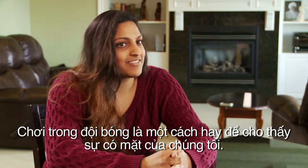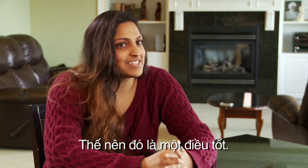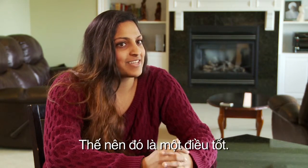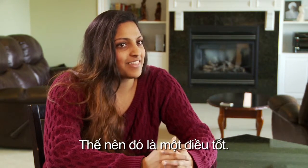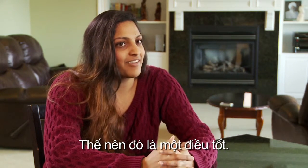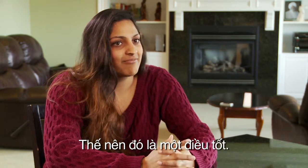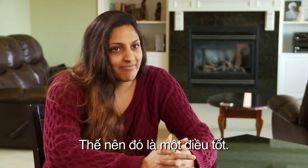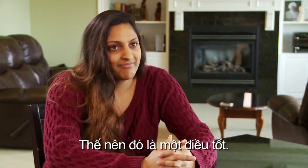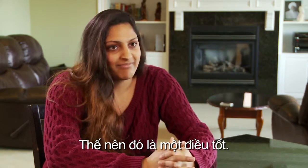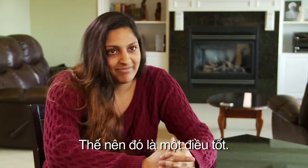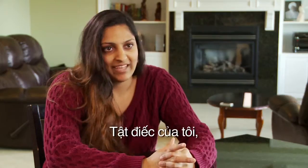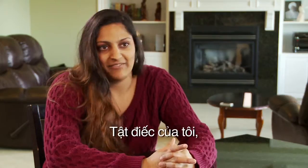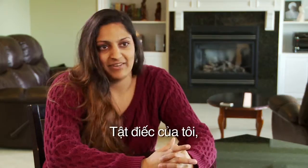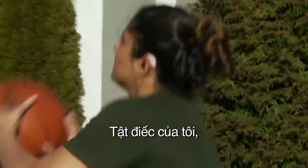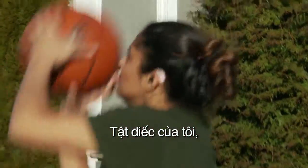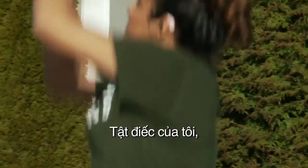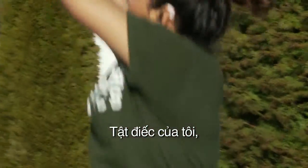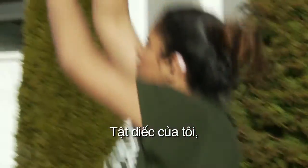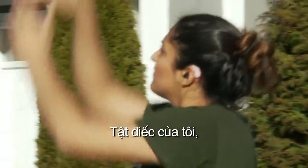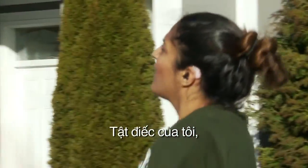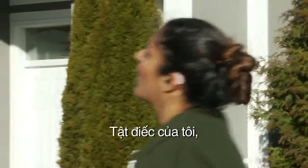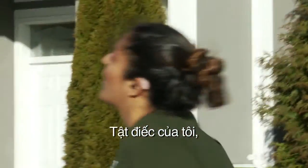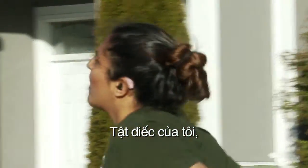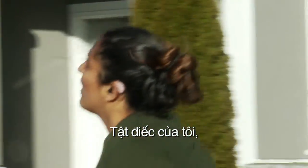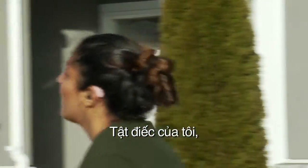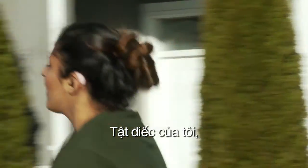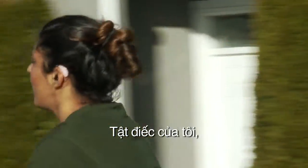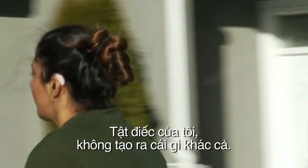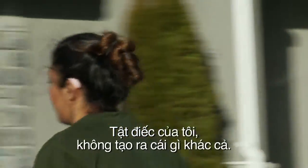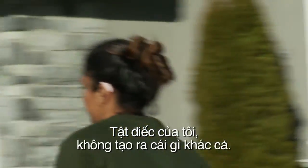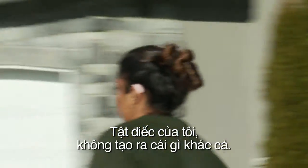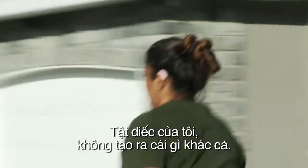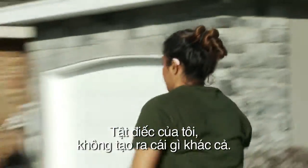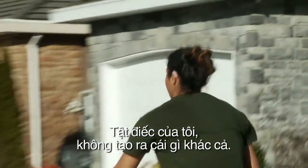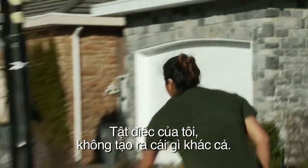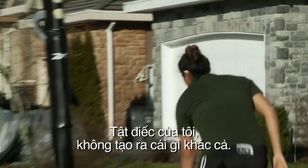that's a good thing. Even with my hearing loss, it doesn't change anything.